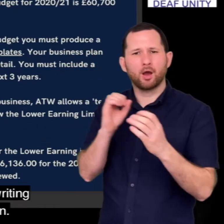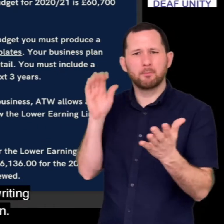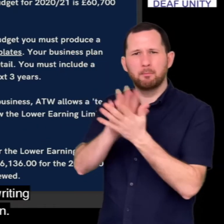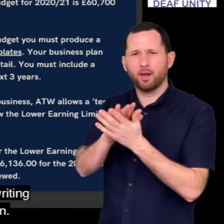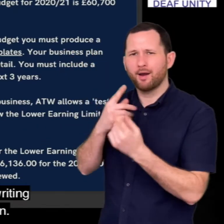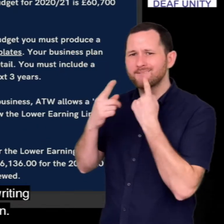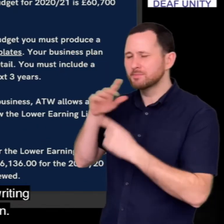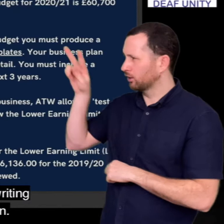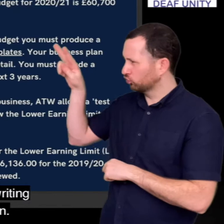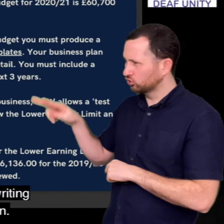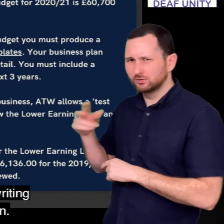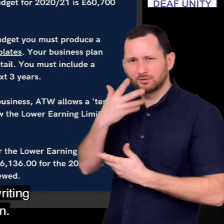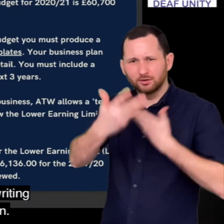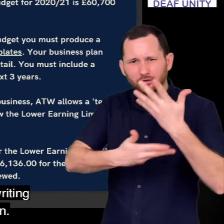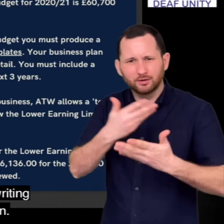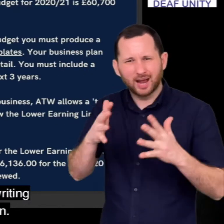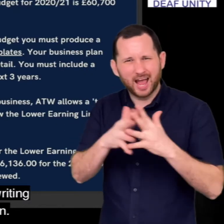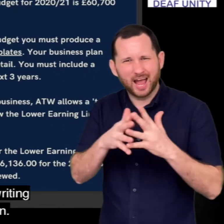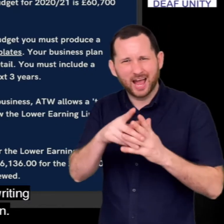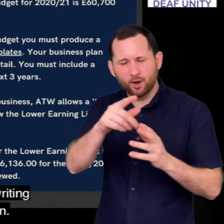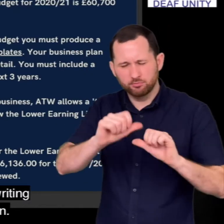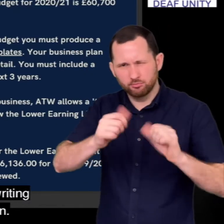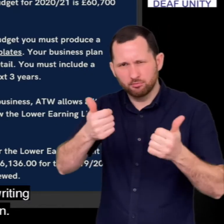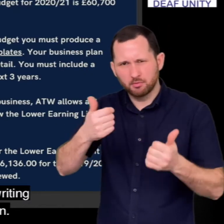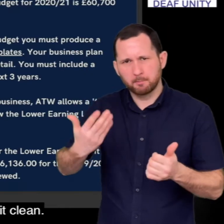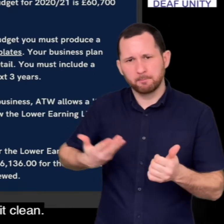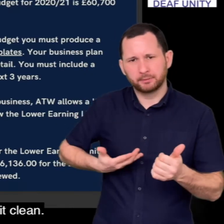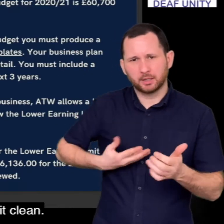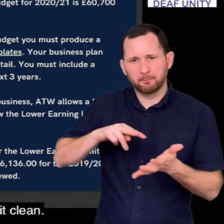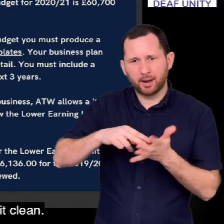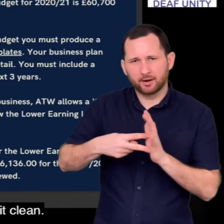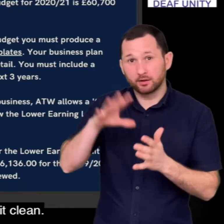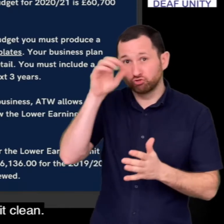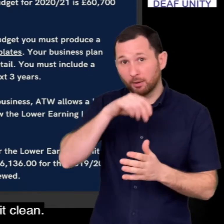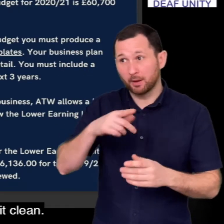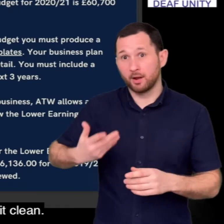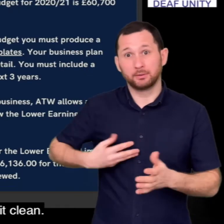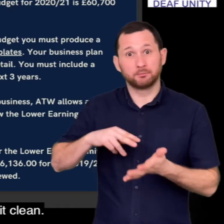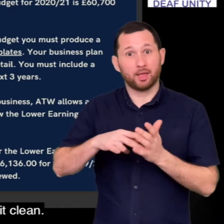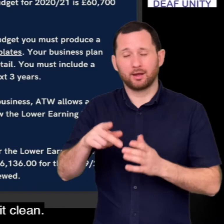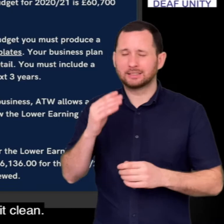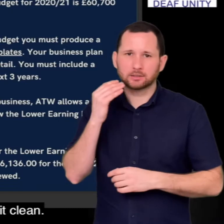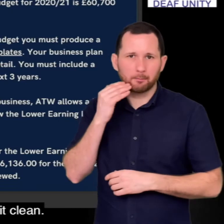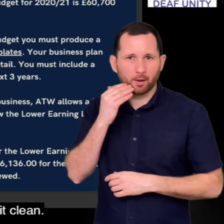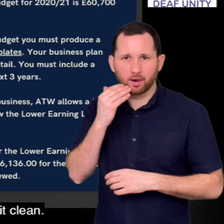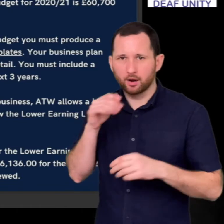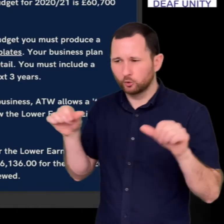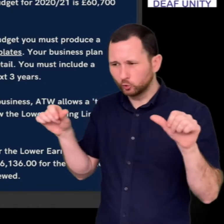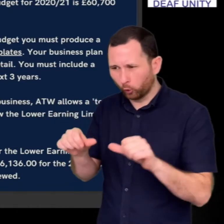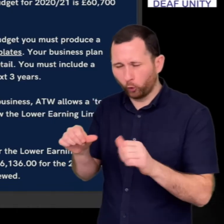some advice on writing a simple business plan. Again, keep it simple, you know, keep it clean.